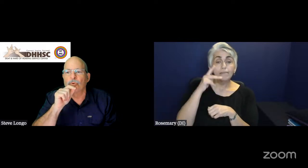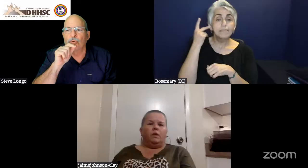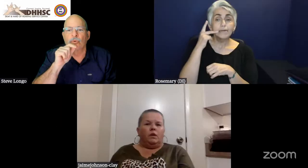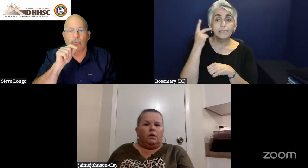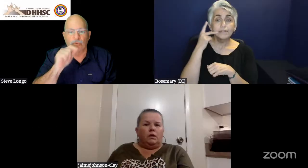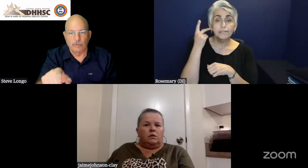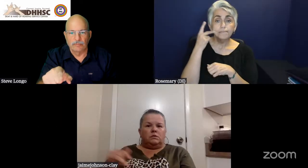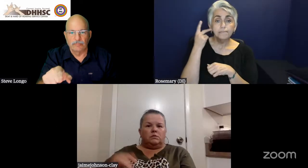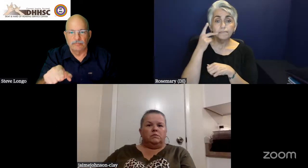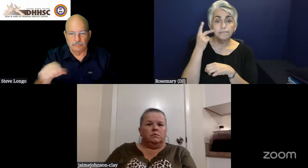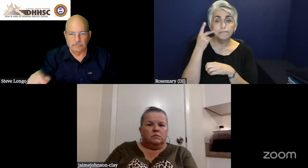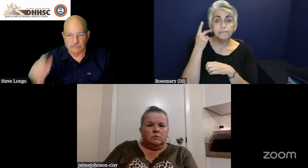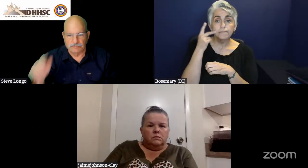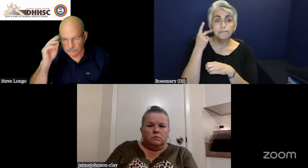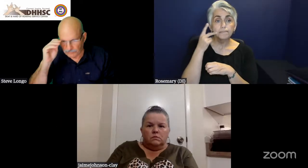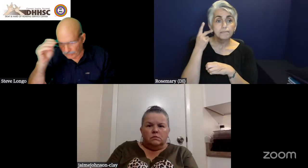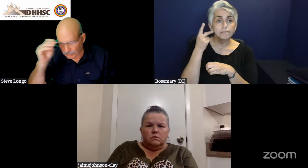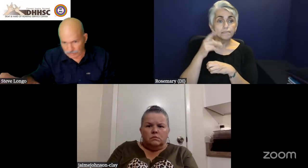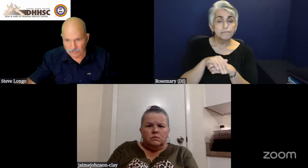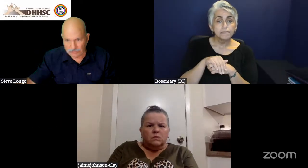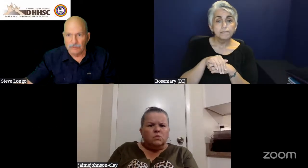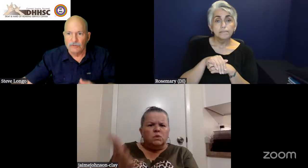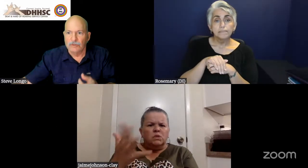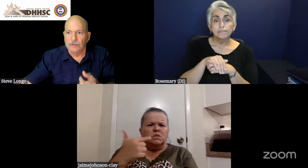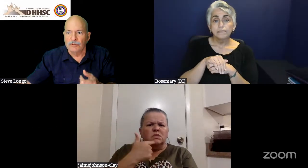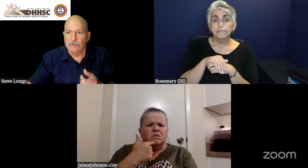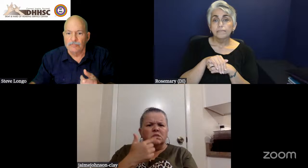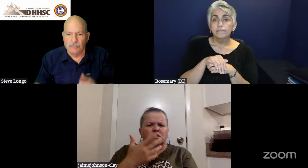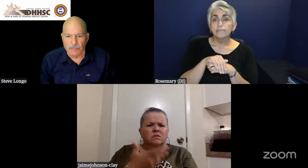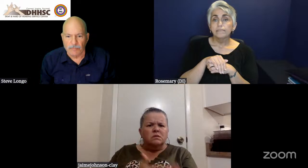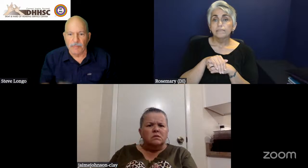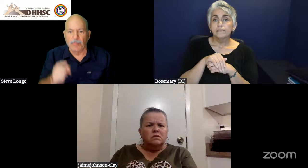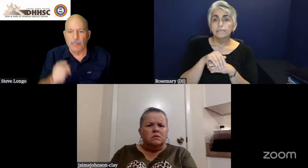we, Patty?